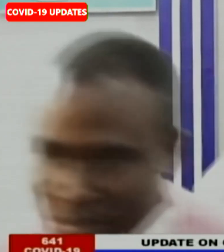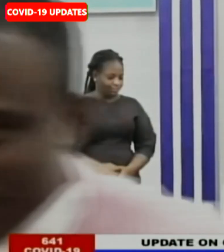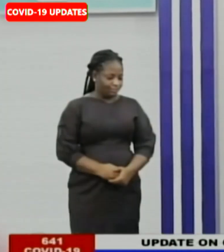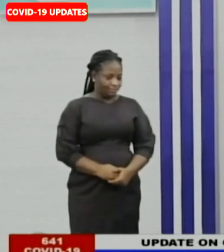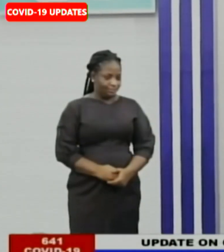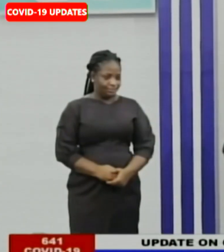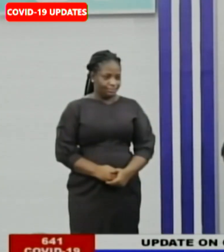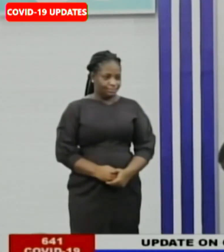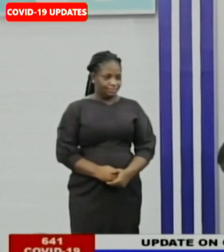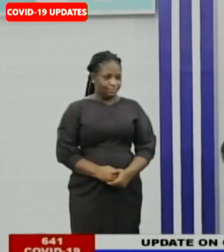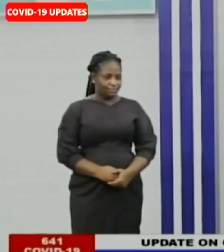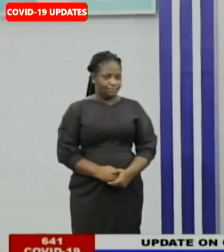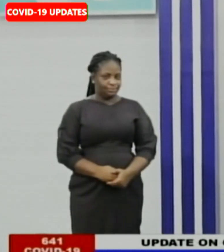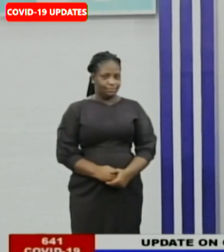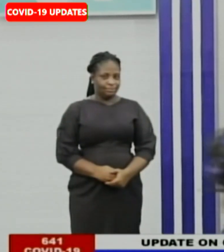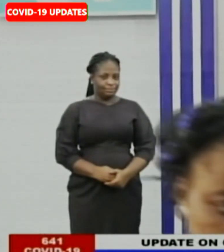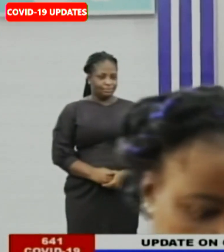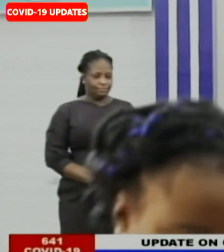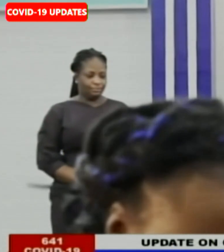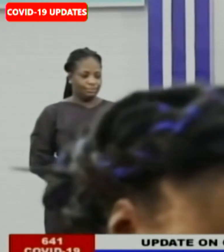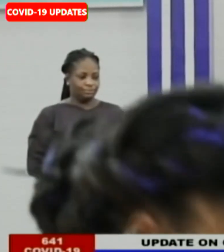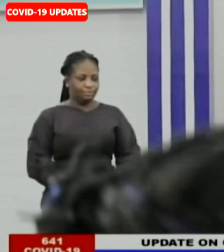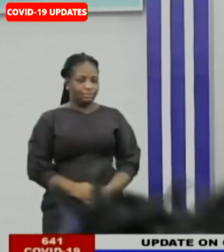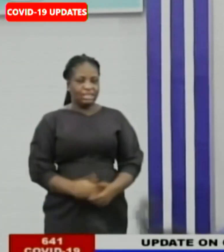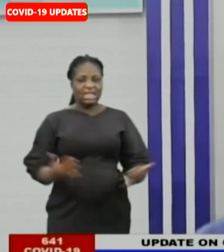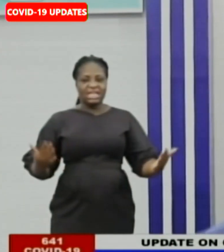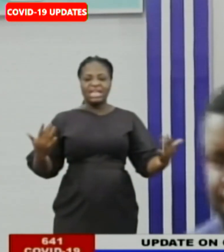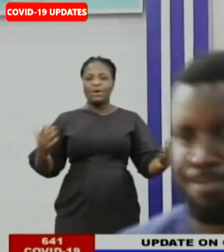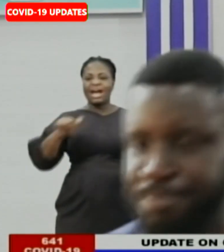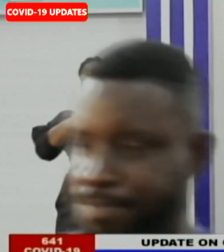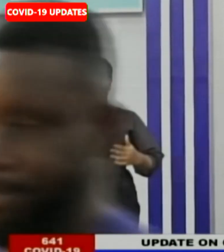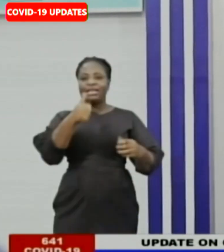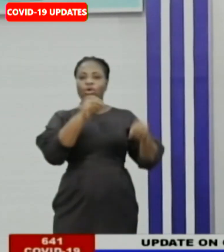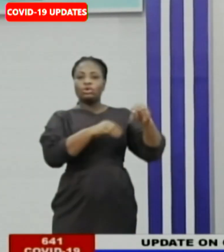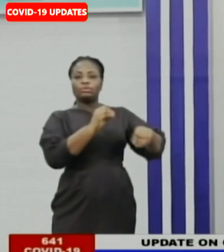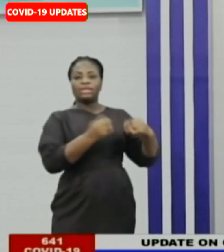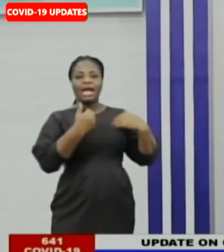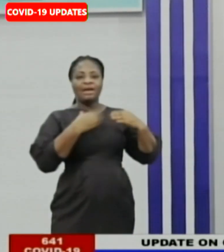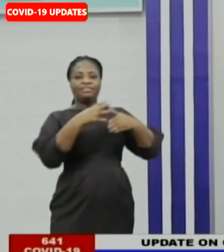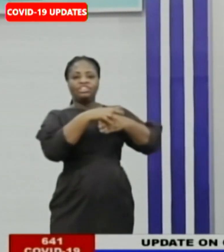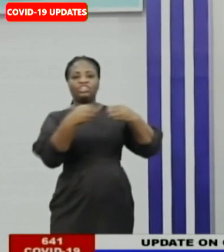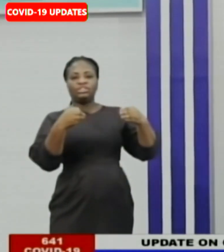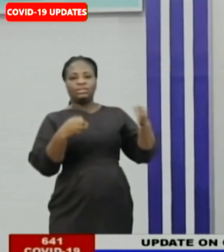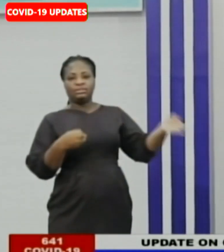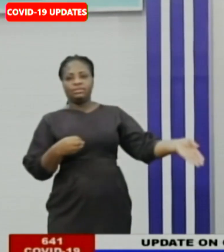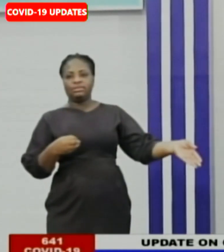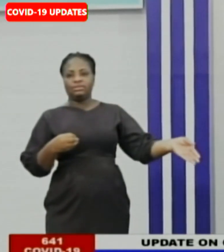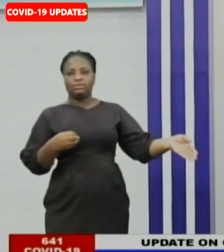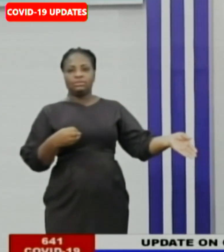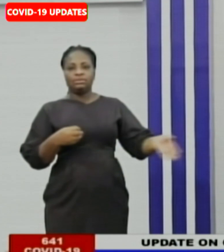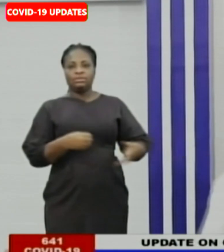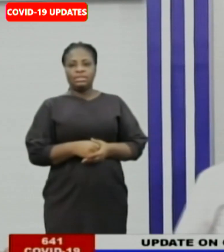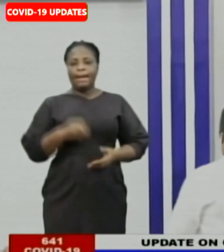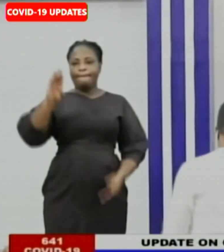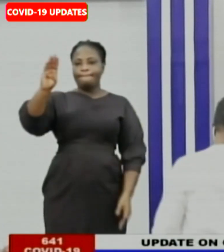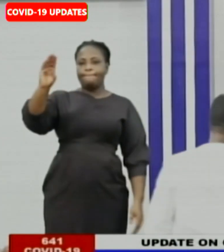Honorable Minister, may I ask you please to stay with me? I do understand that Betway Ghana Limited has a check of 150,000 Ghana cedis that they